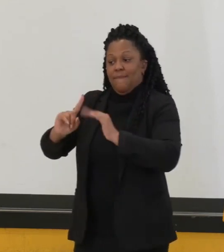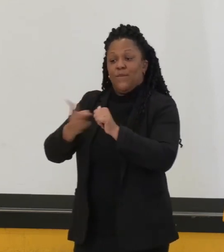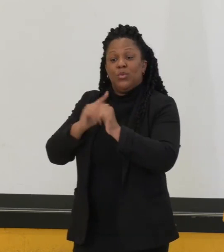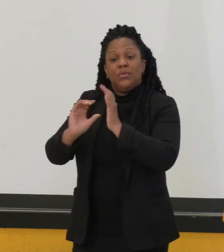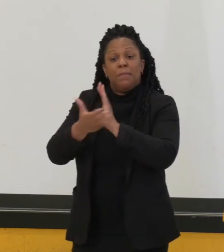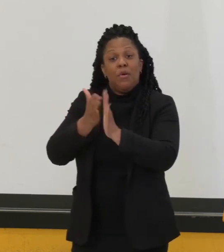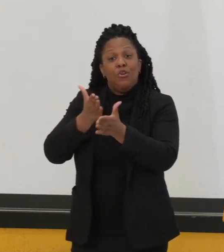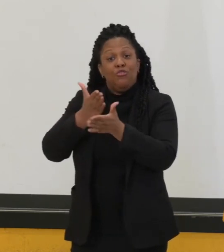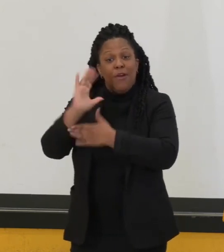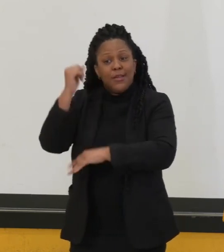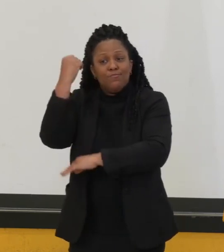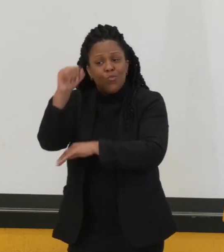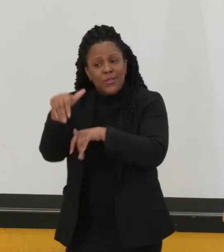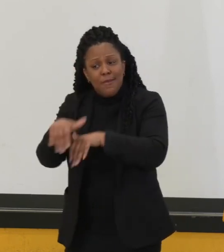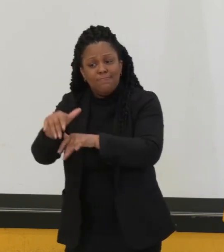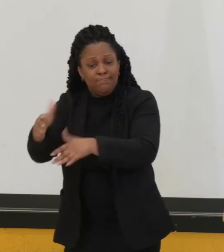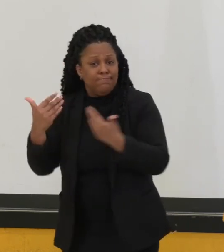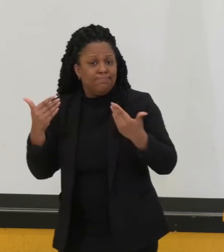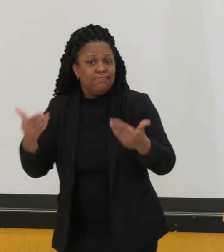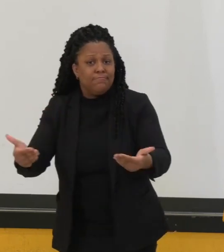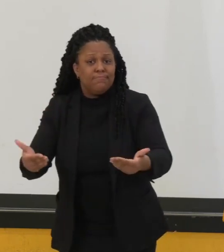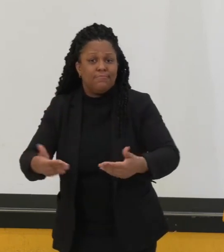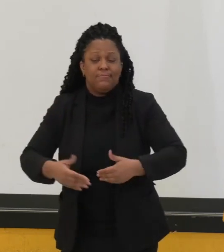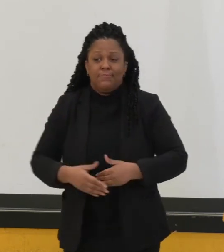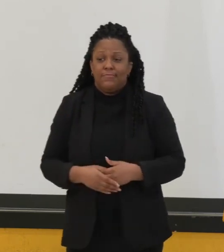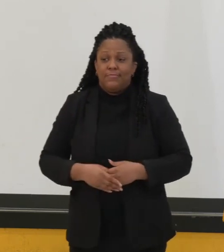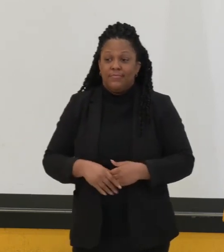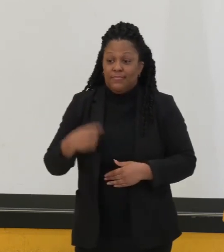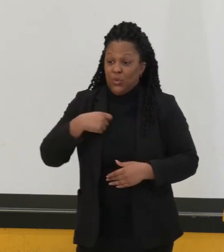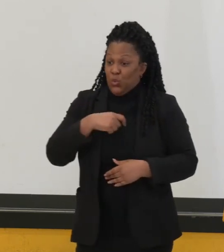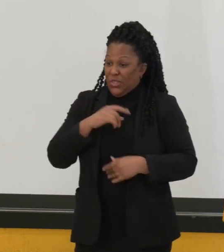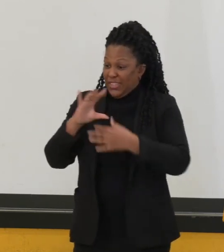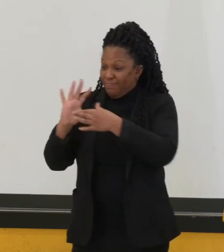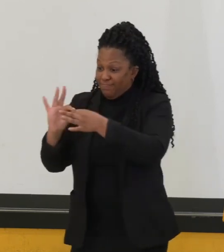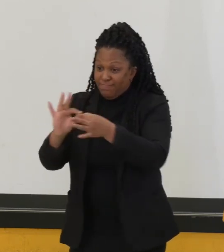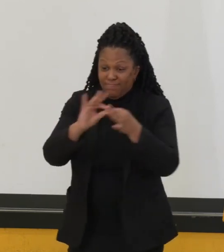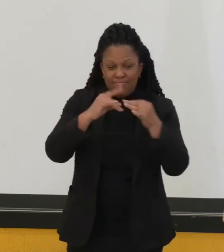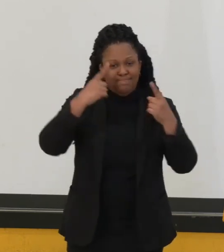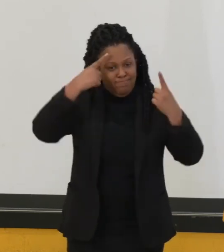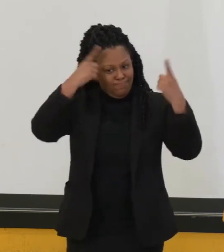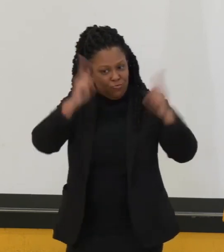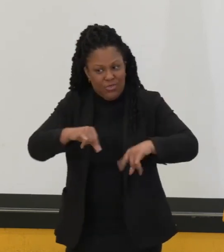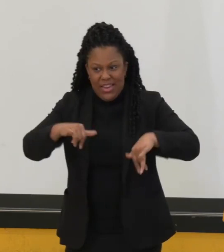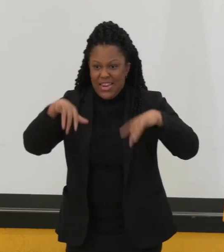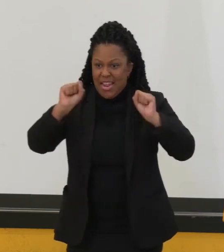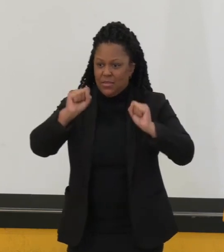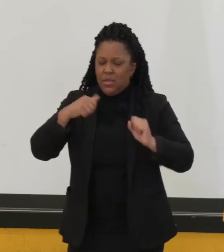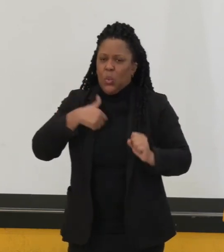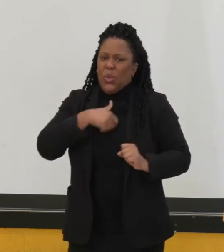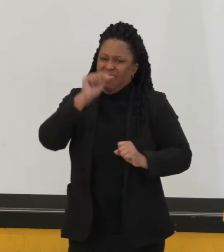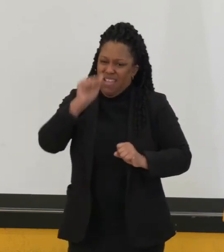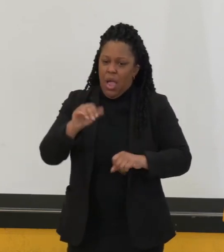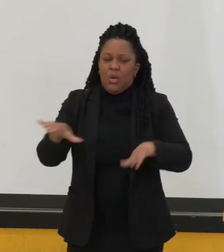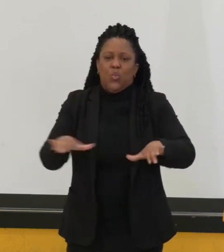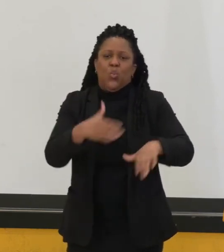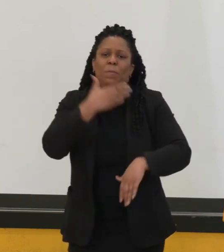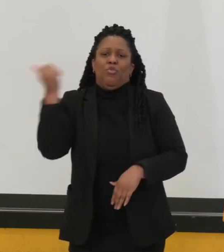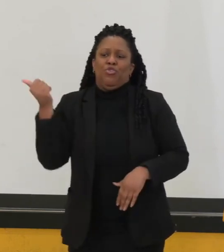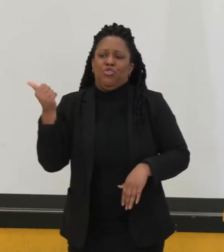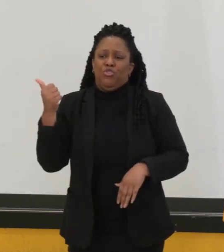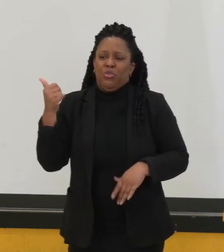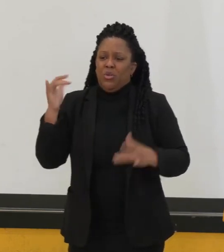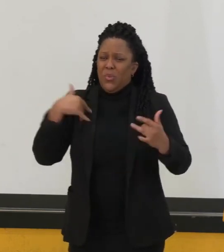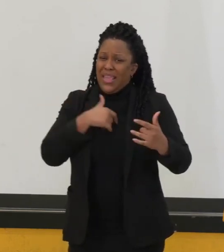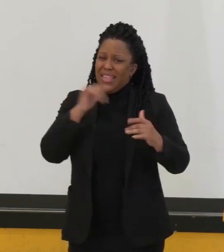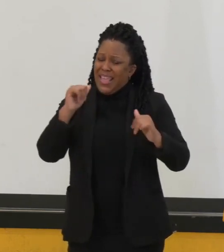We're collectively resolved to doing better. We must do better as a region, as a city, and as a state, and that will